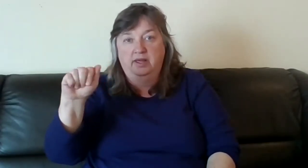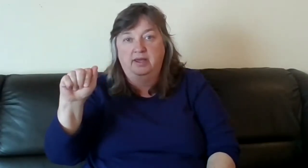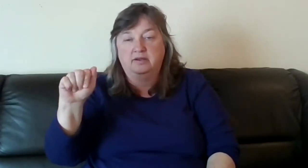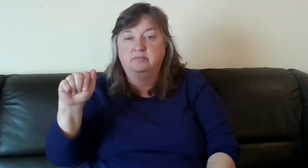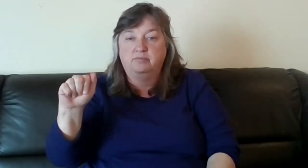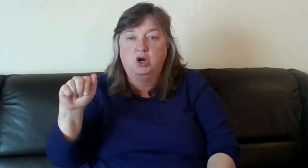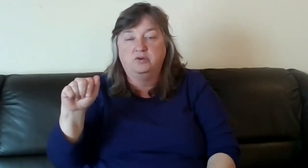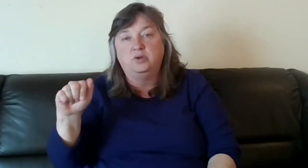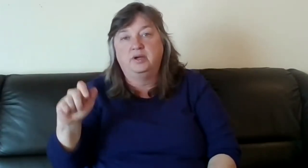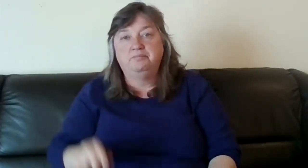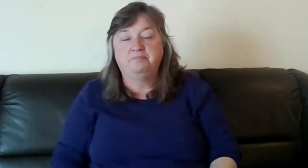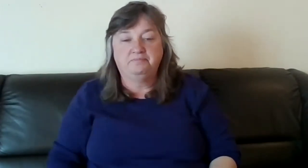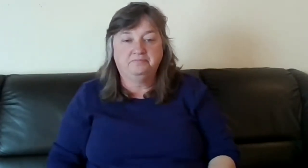G-R-A-N-O-L-A, bar granola.